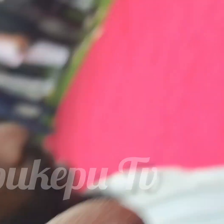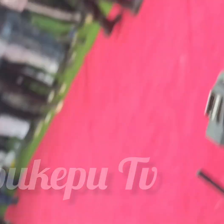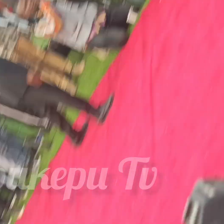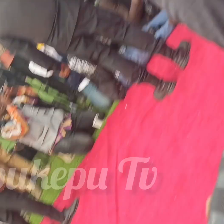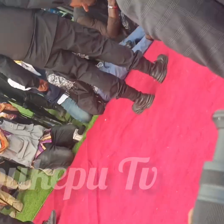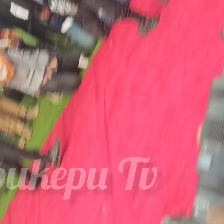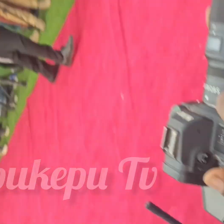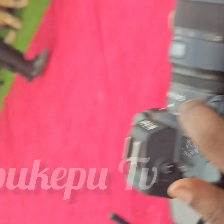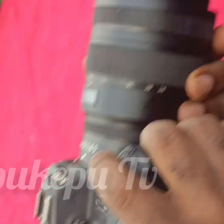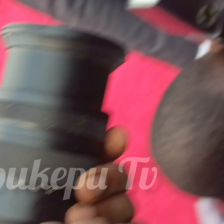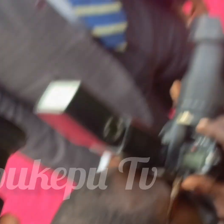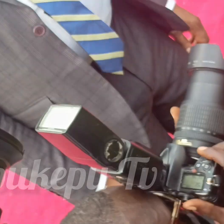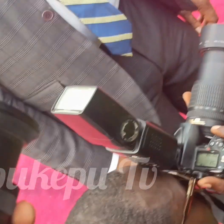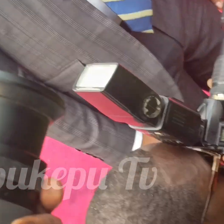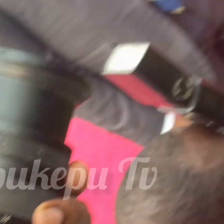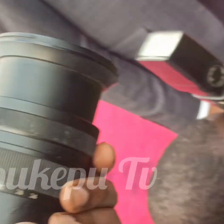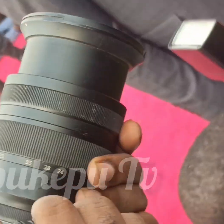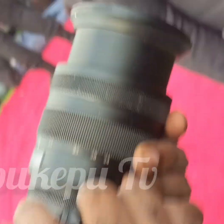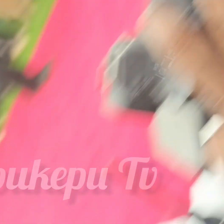Please not sitting no.